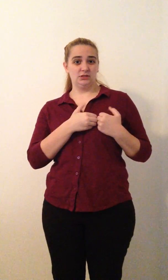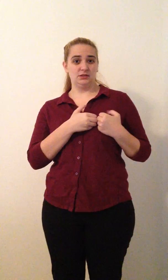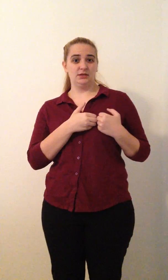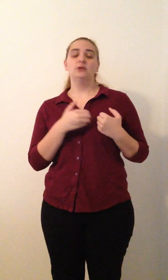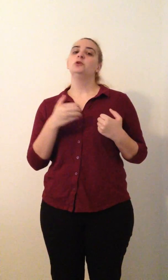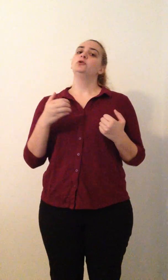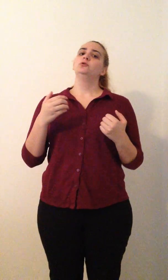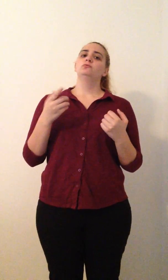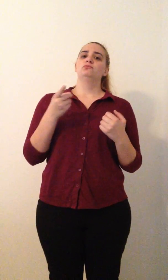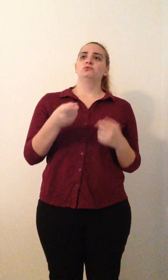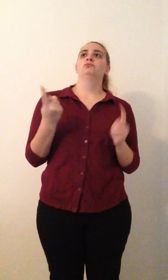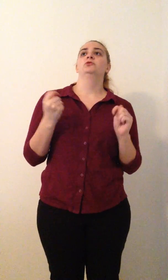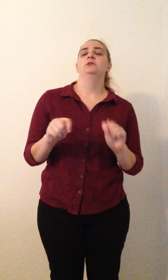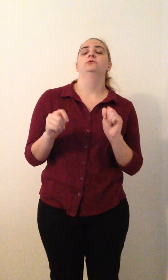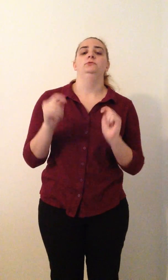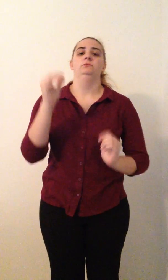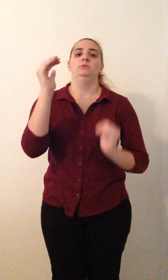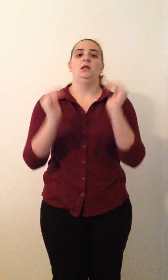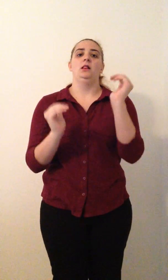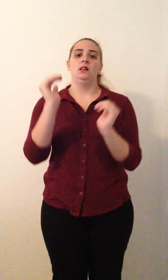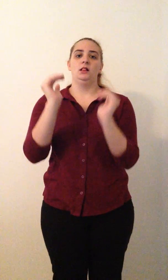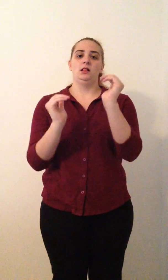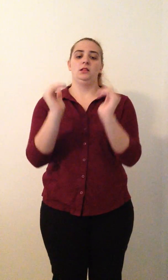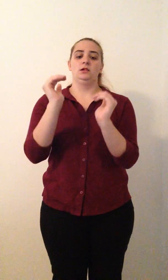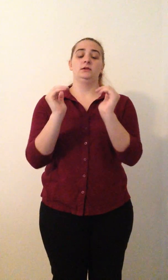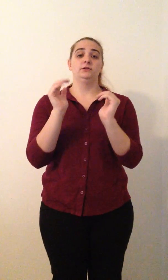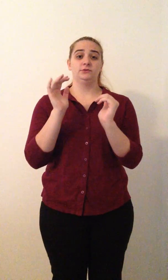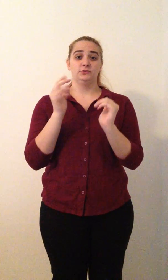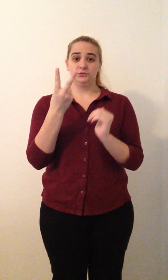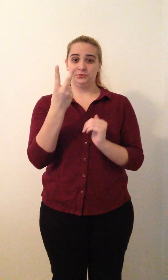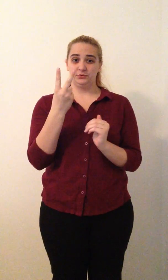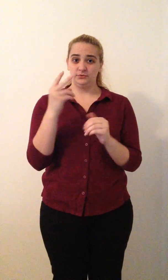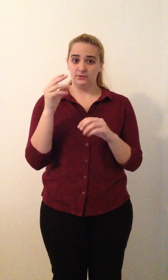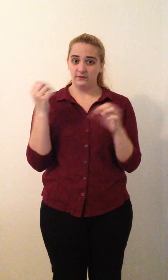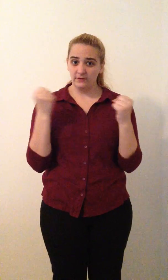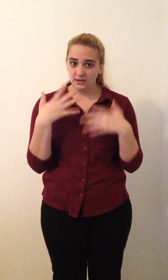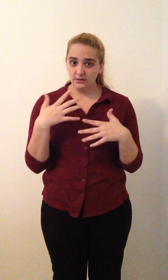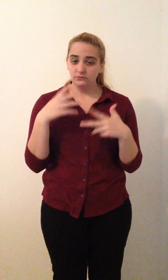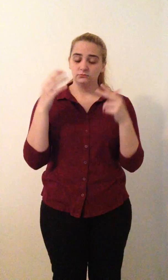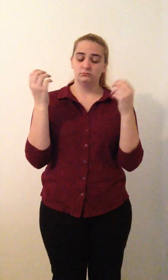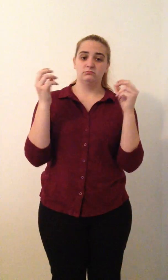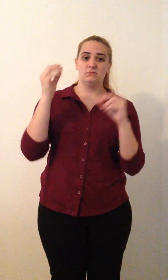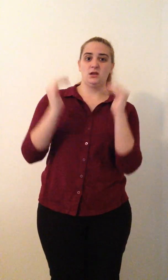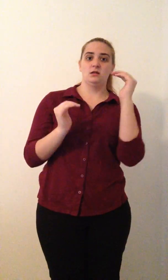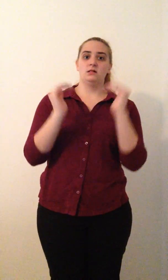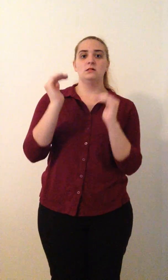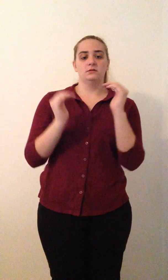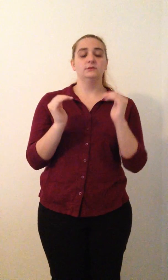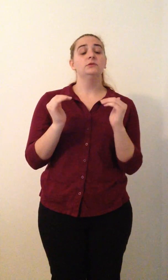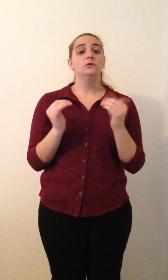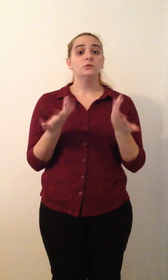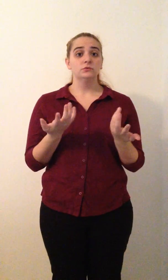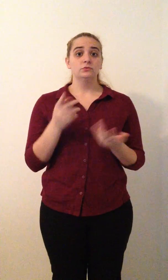balancing both of those fears because you have two people experiencing each of those fears. And,